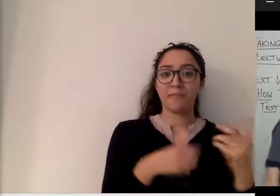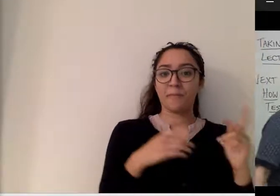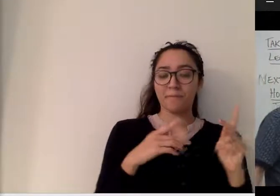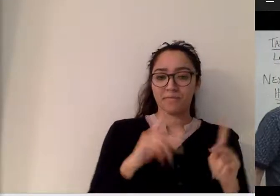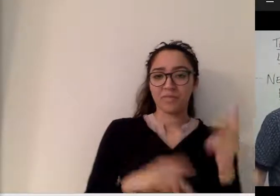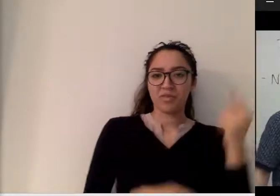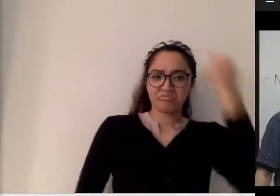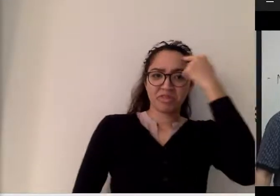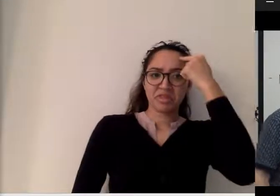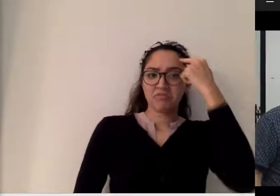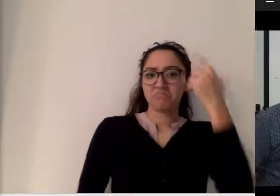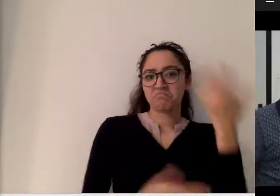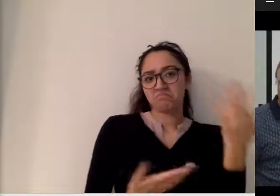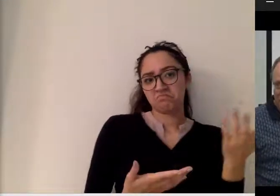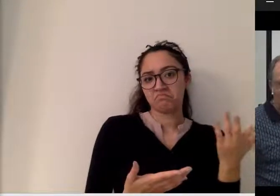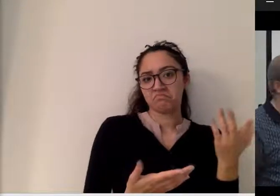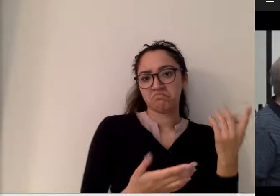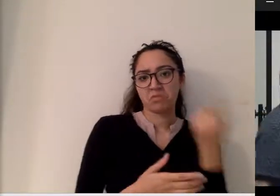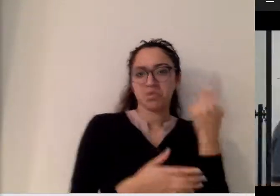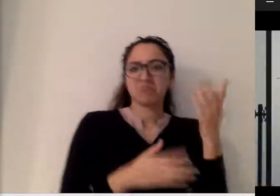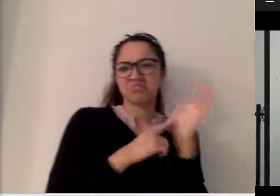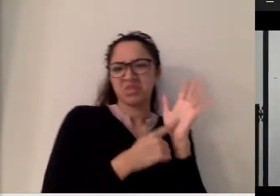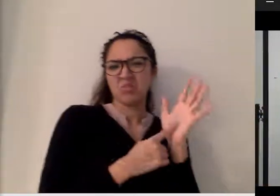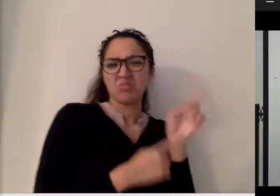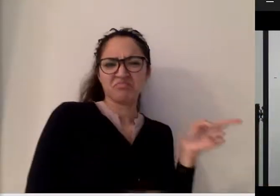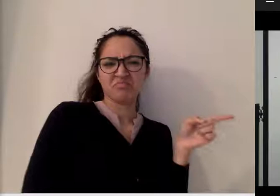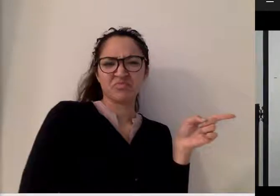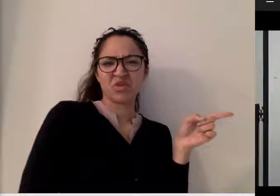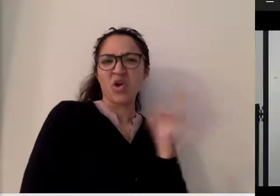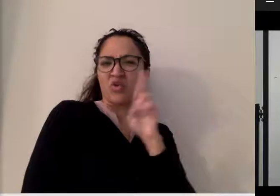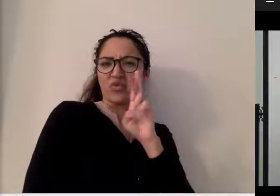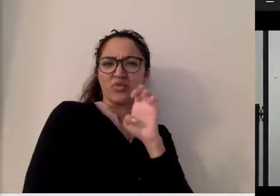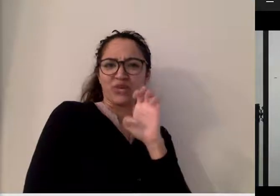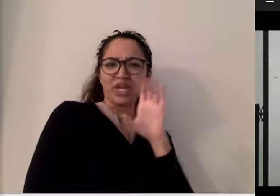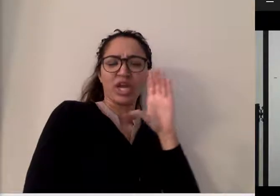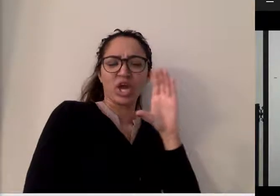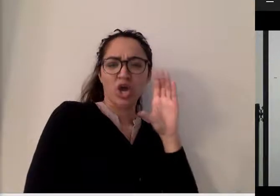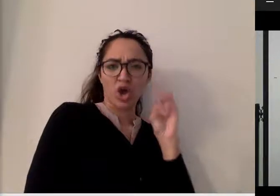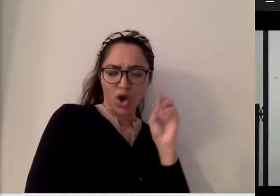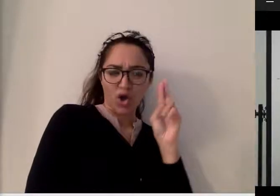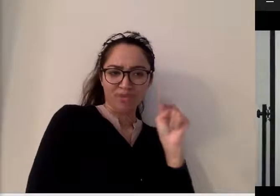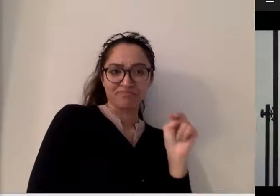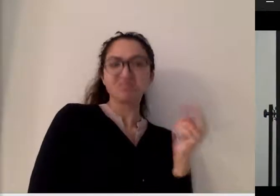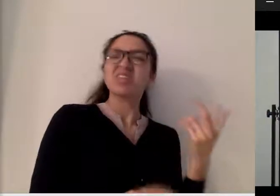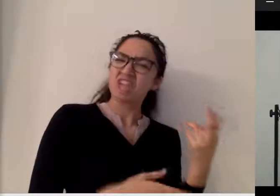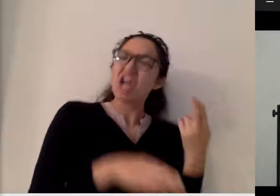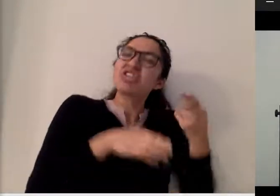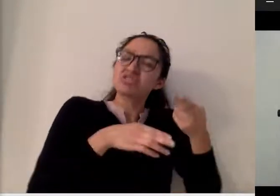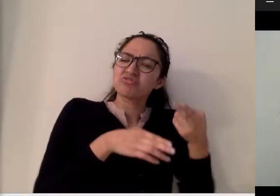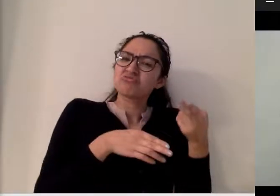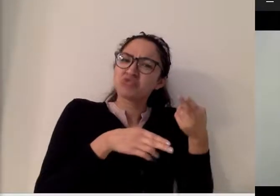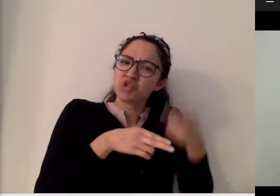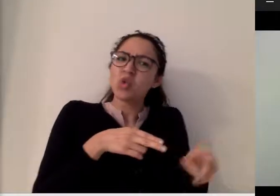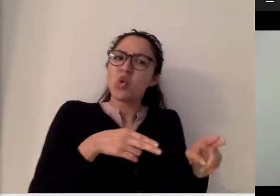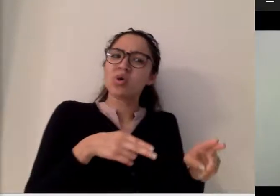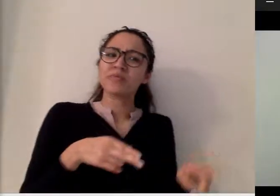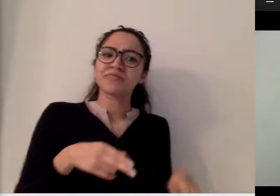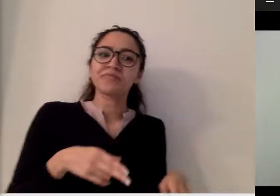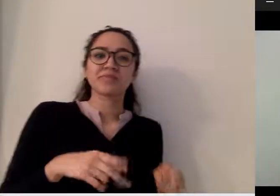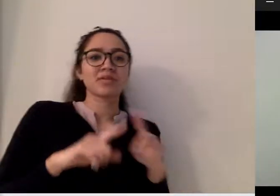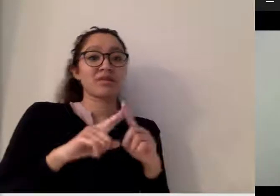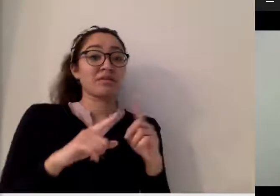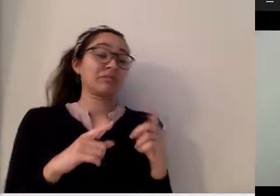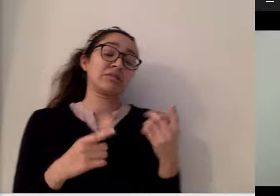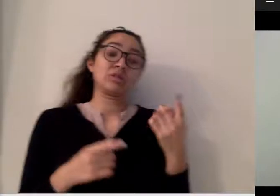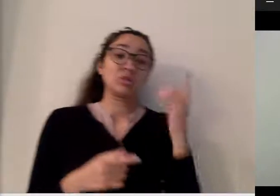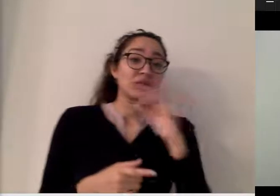for this would be something like this, and that's a lot shorter, and even though it doesn't seem like it matters that much, every second